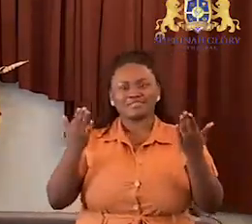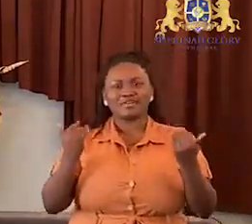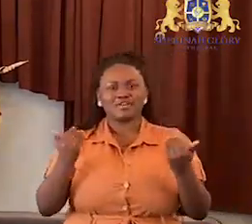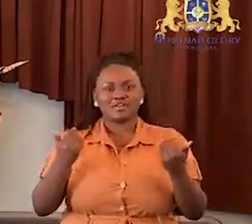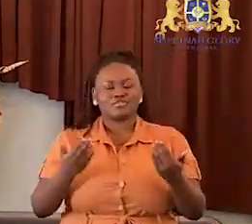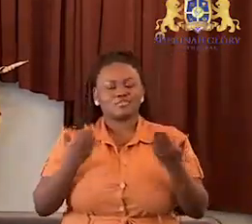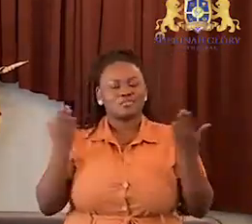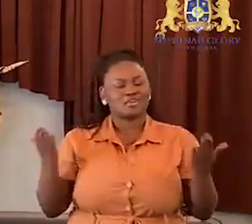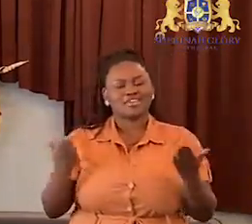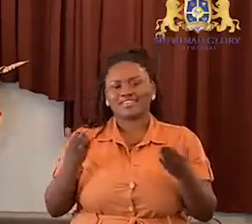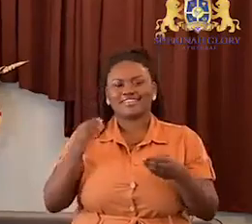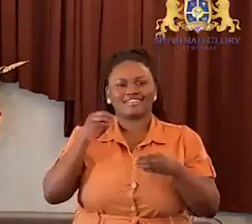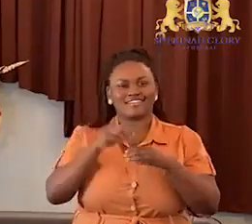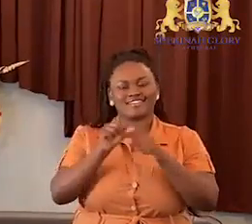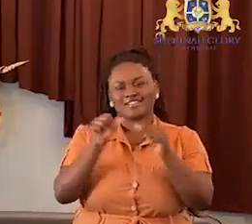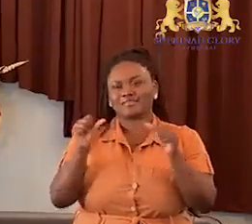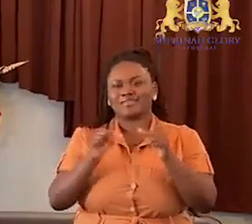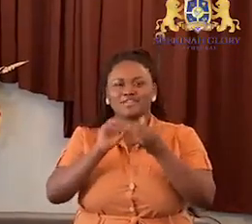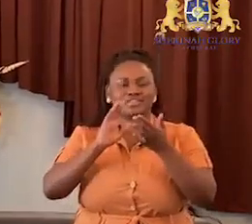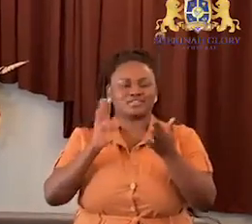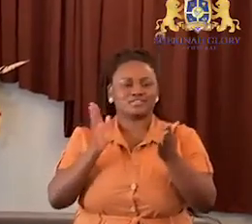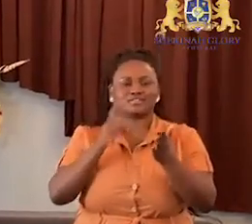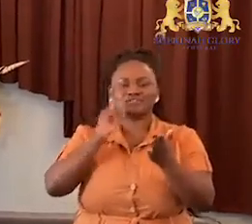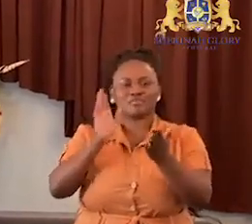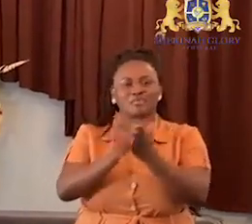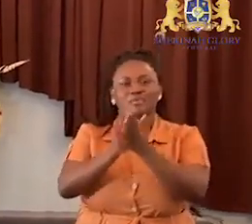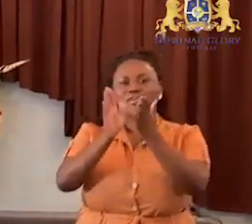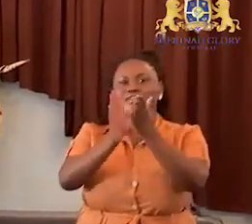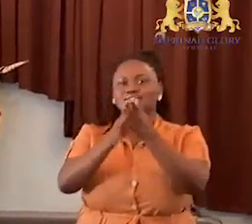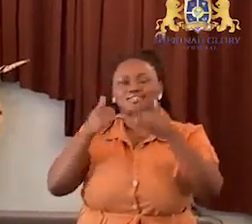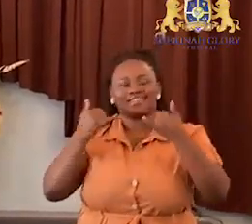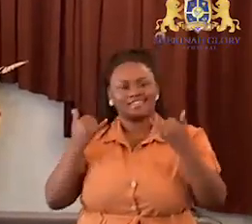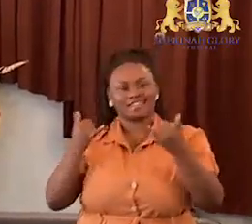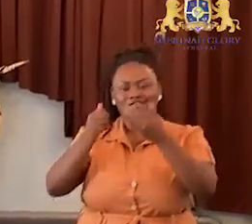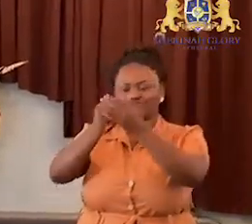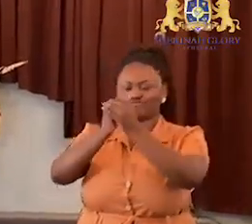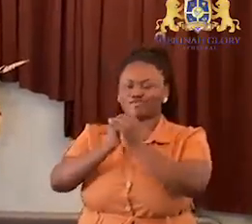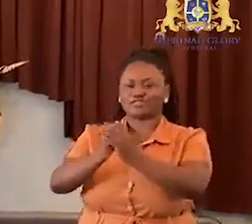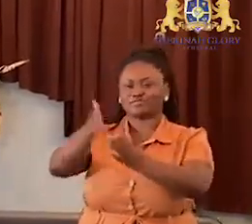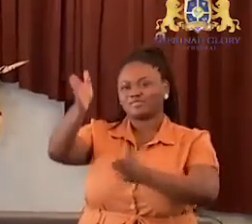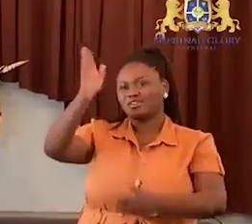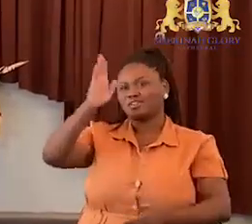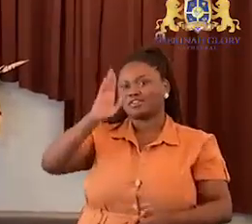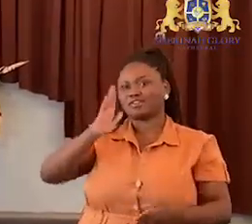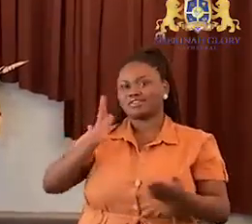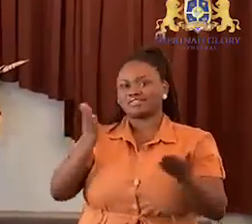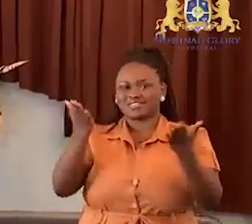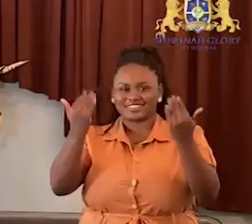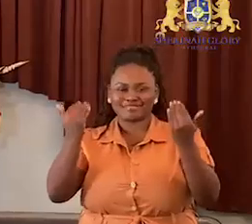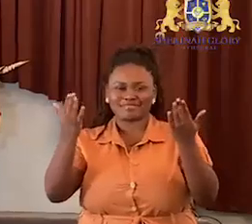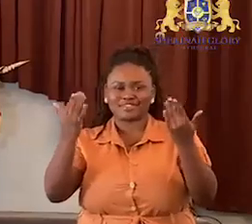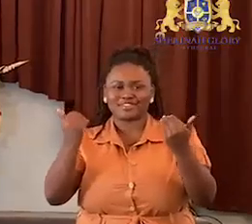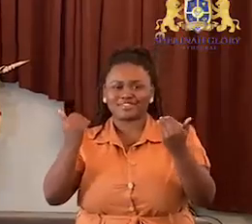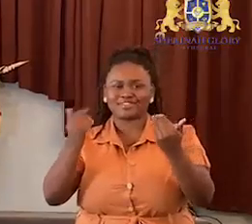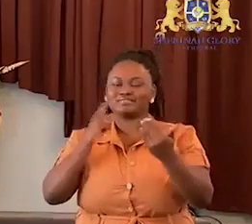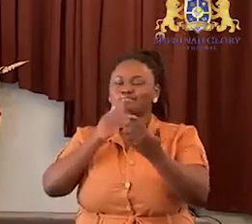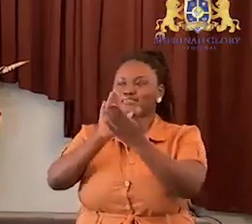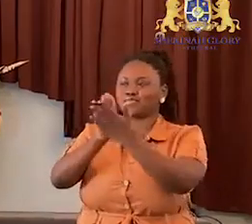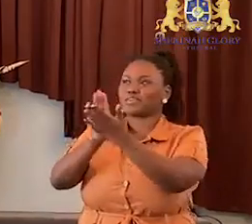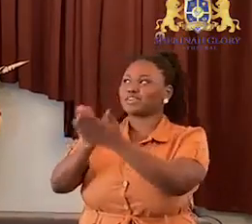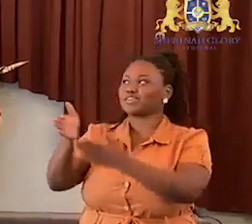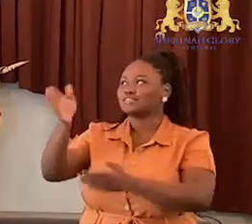place of praise, and now let's add our worship unto God. Come on and say something sweet to our God. Lord,